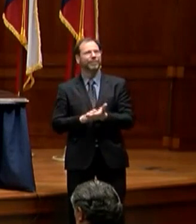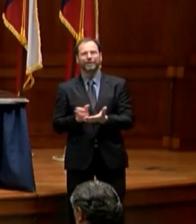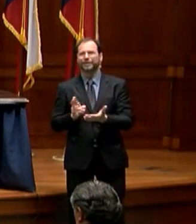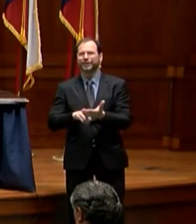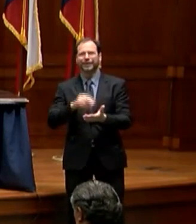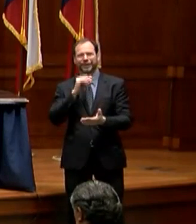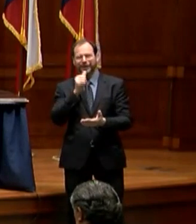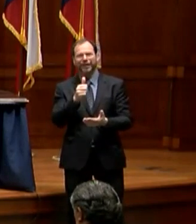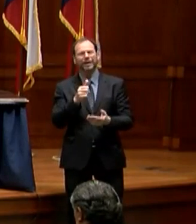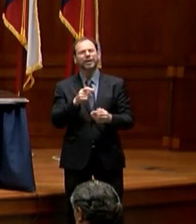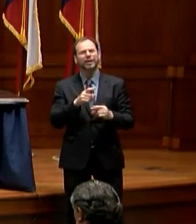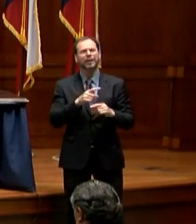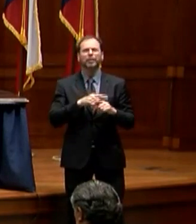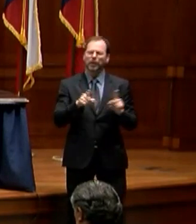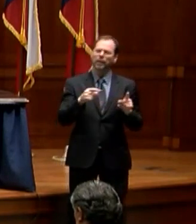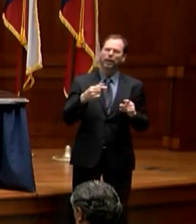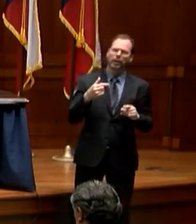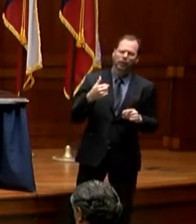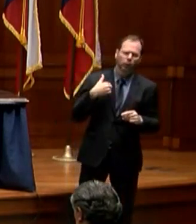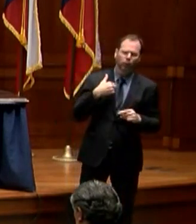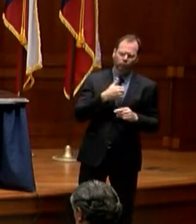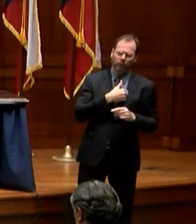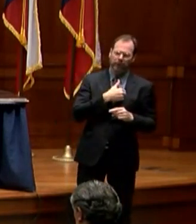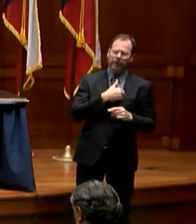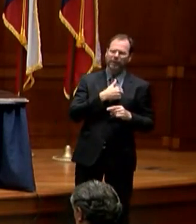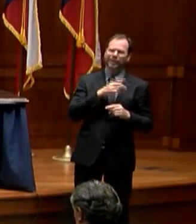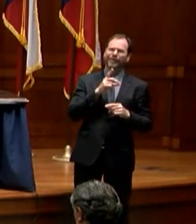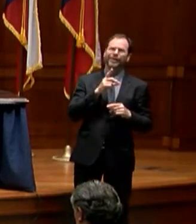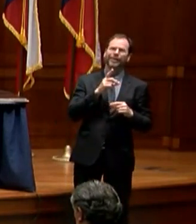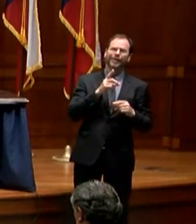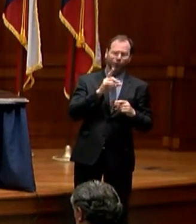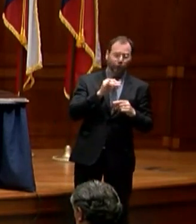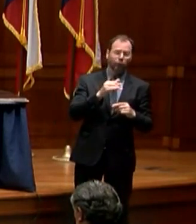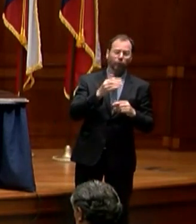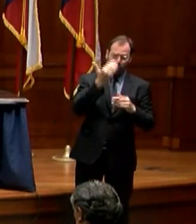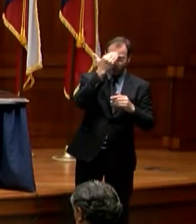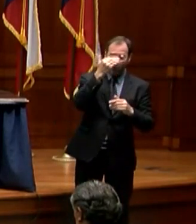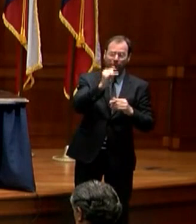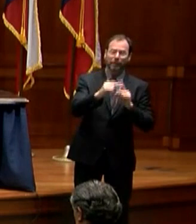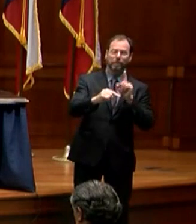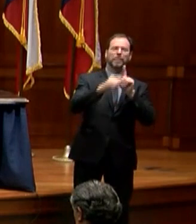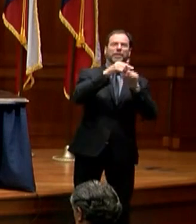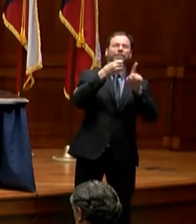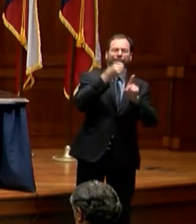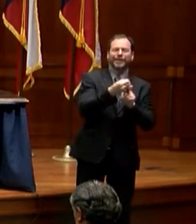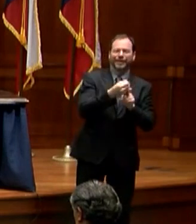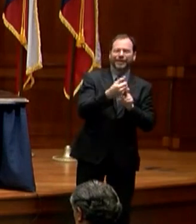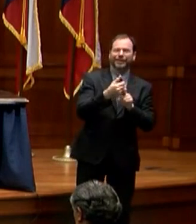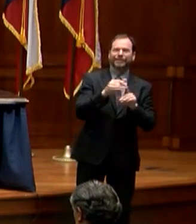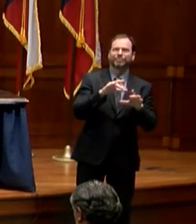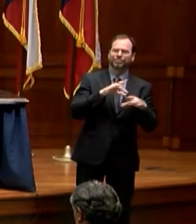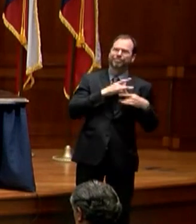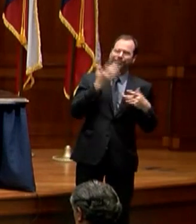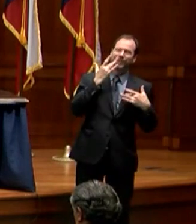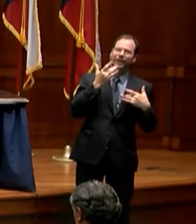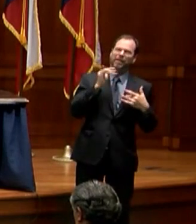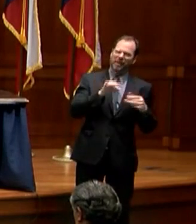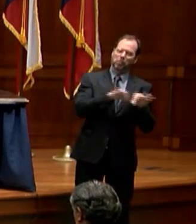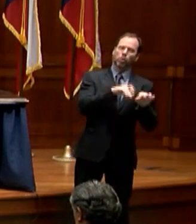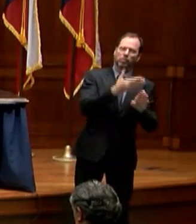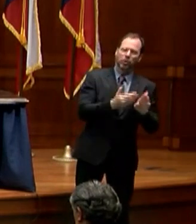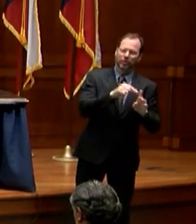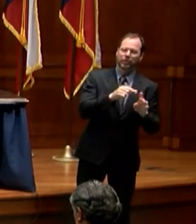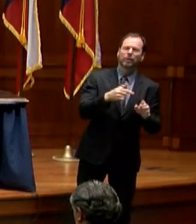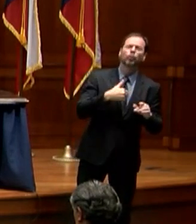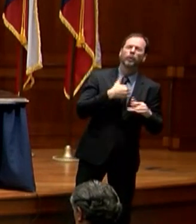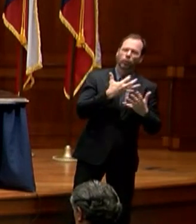have a confirmation that there is a case of COVID-19. So we want to use those cases so that we have an